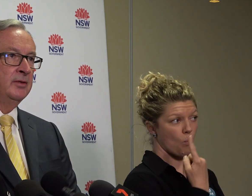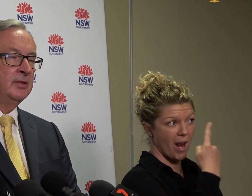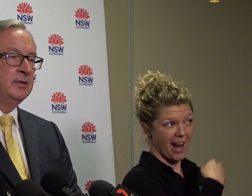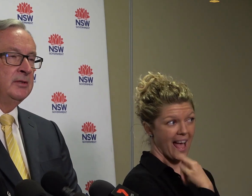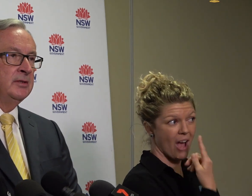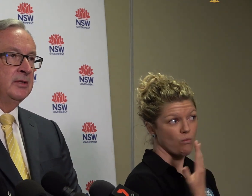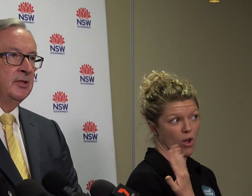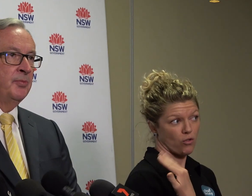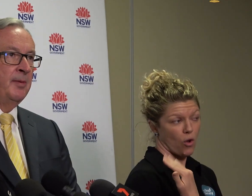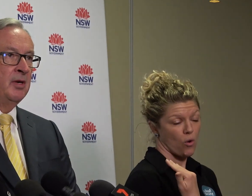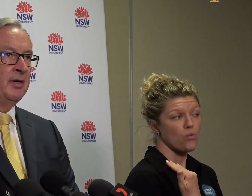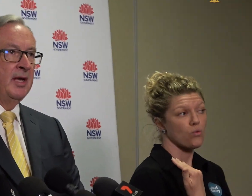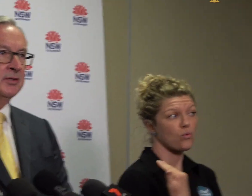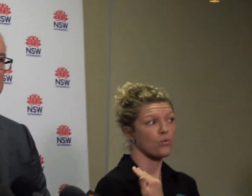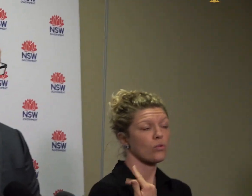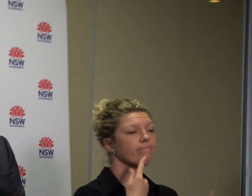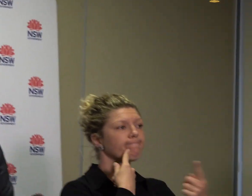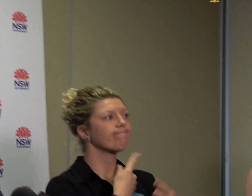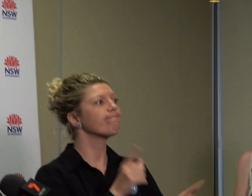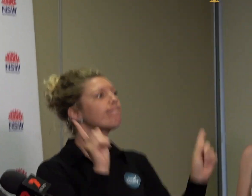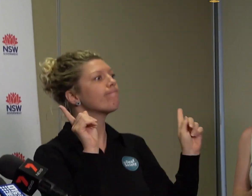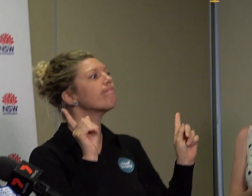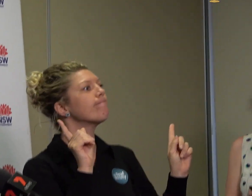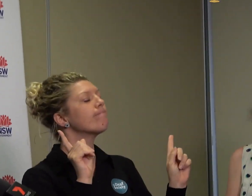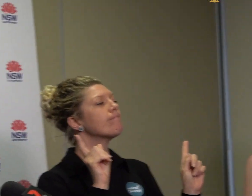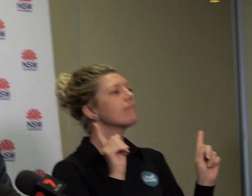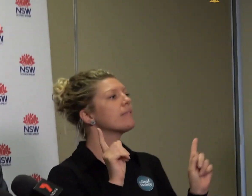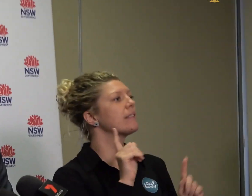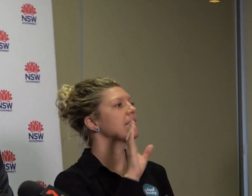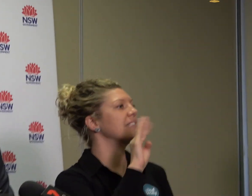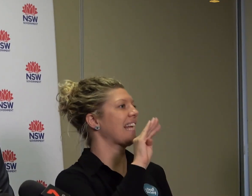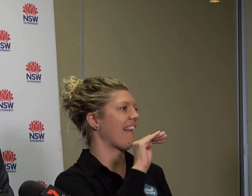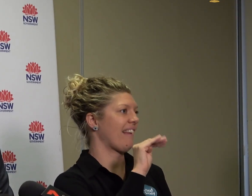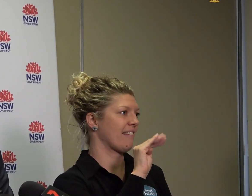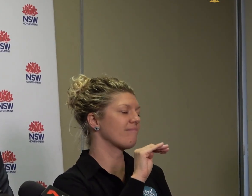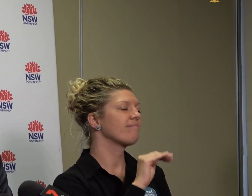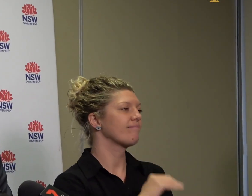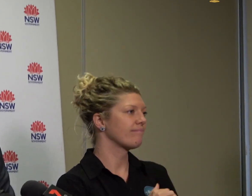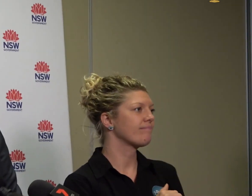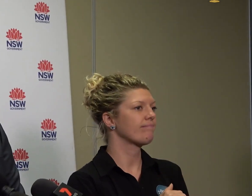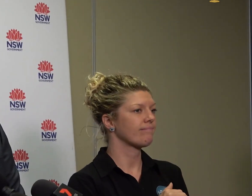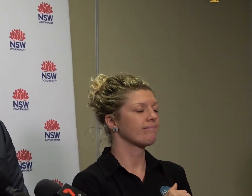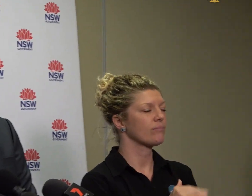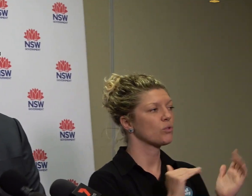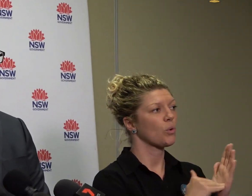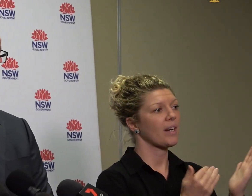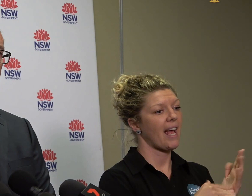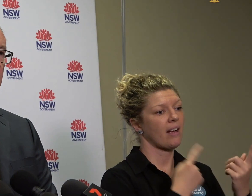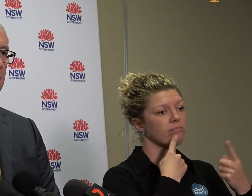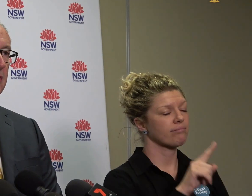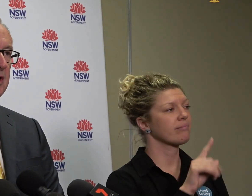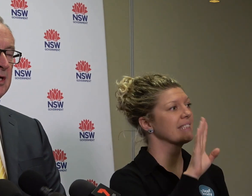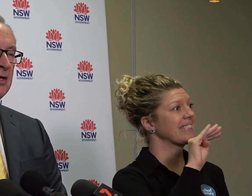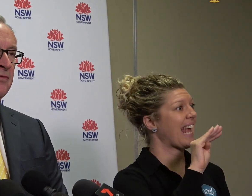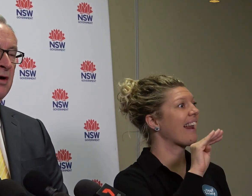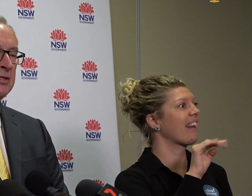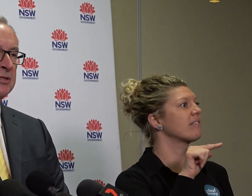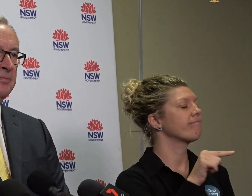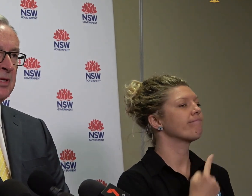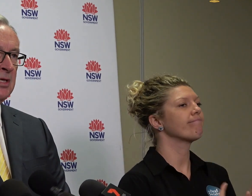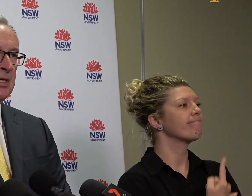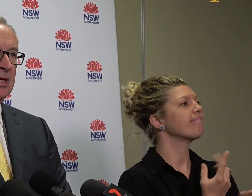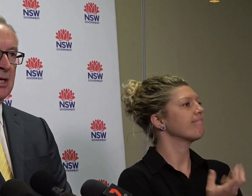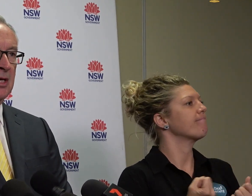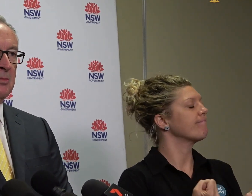hour ago, the Premier announced the 10th person to have been diagnosed with the